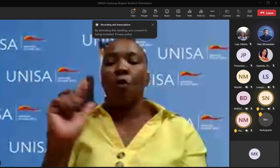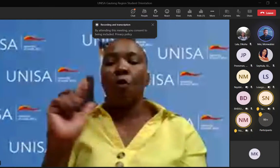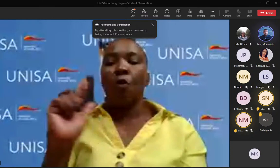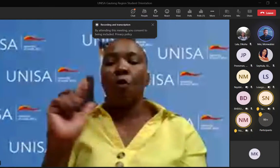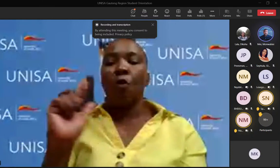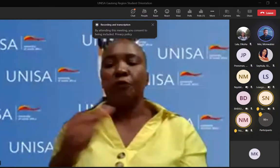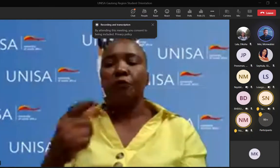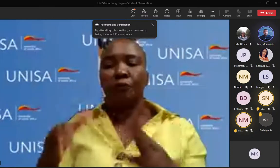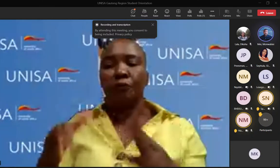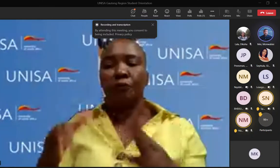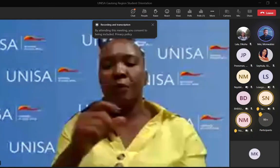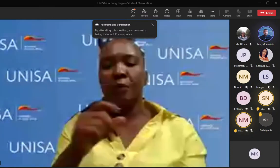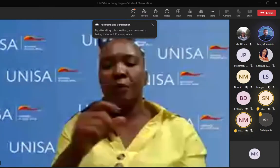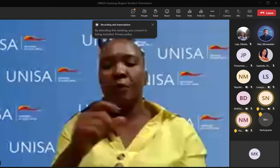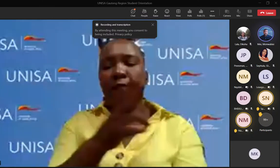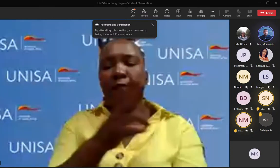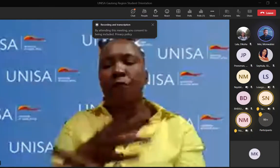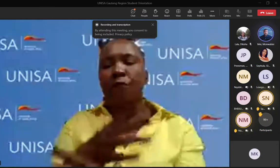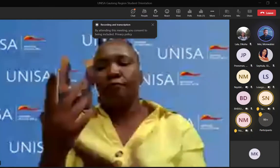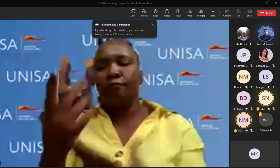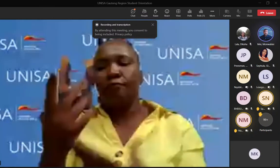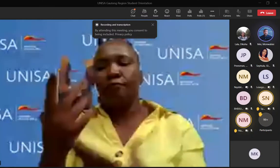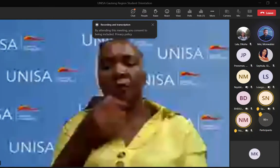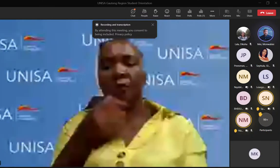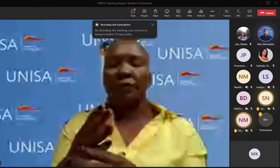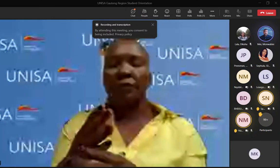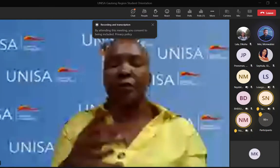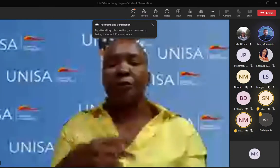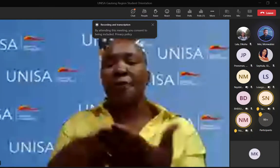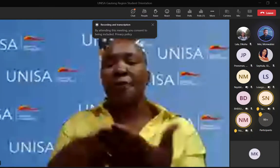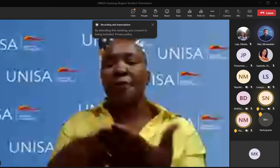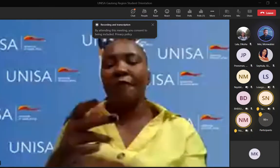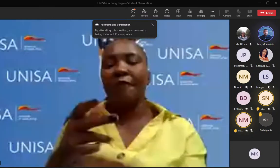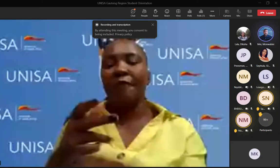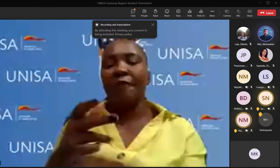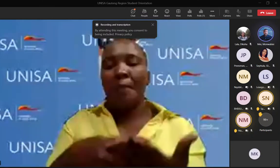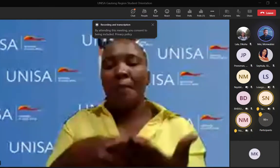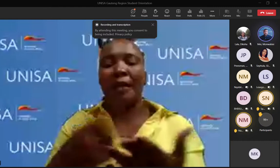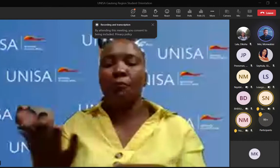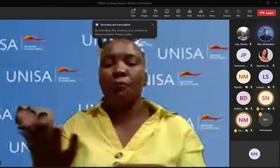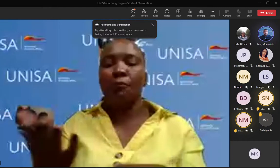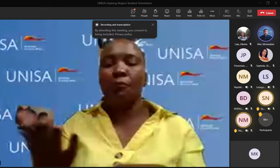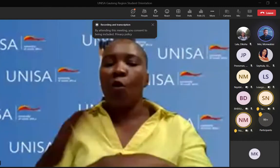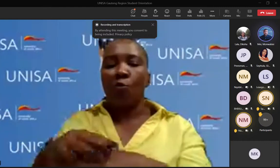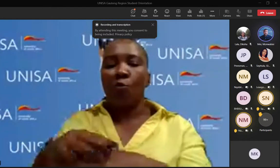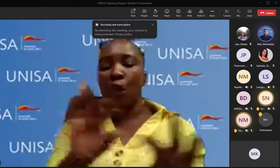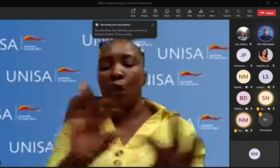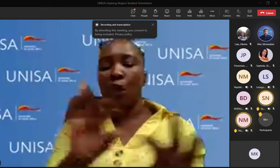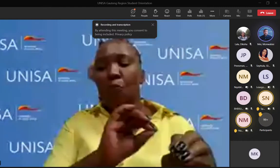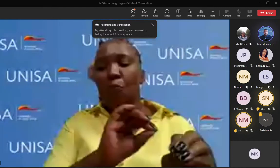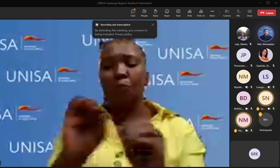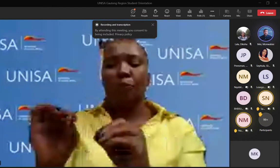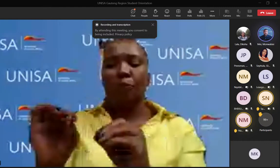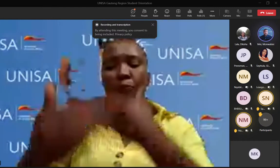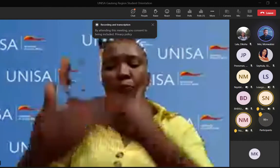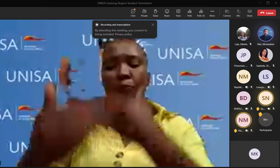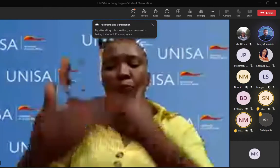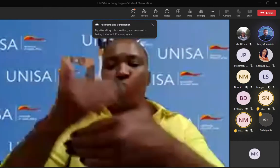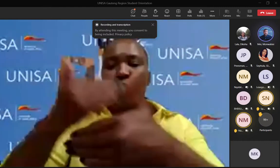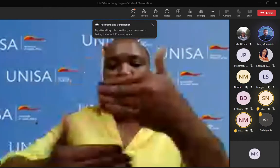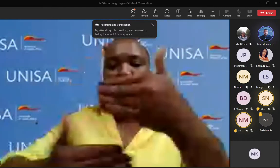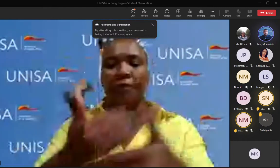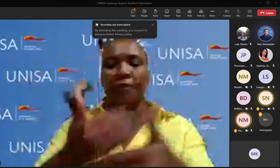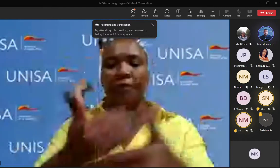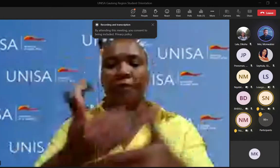the figures get played etc etc you know um yes so we'll be moving on um we'll be going back